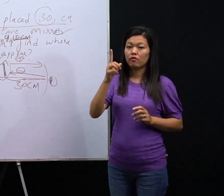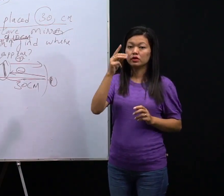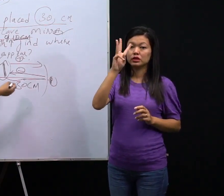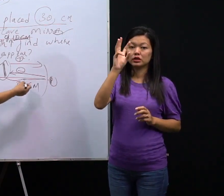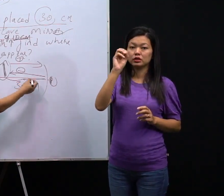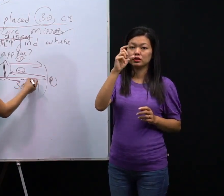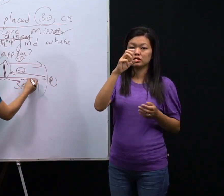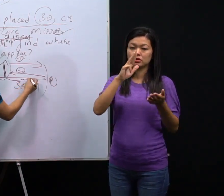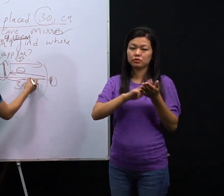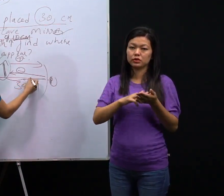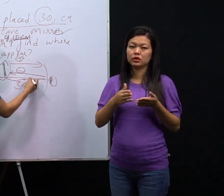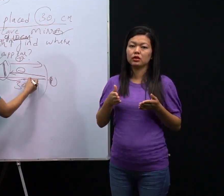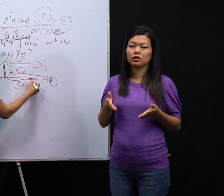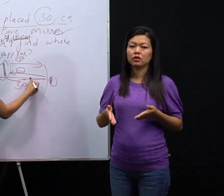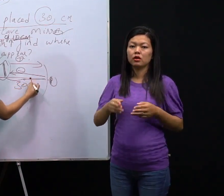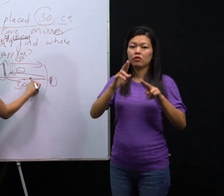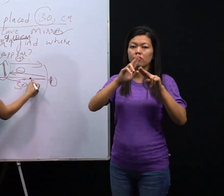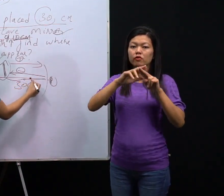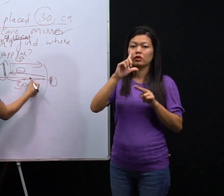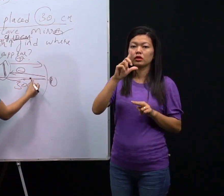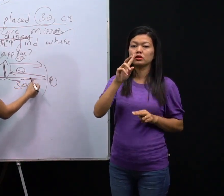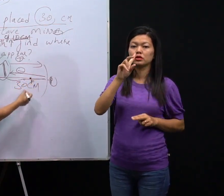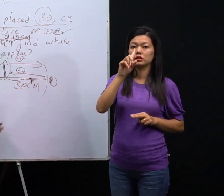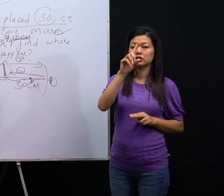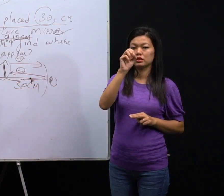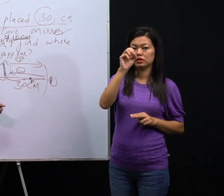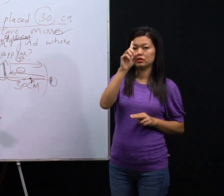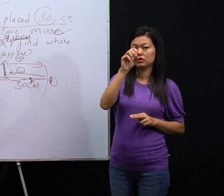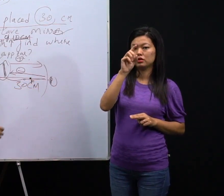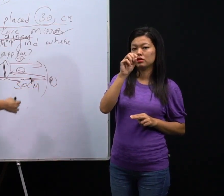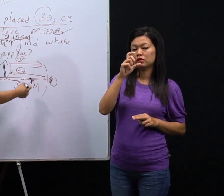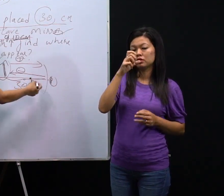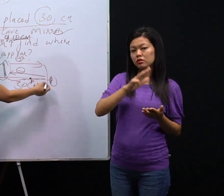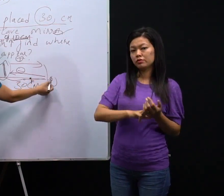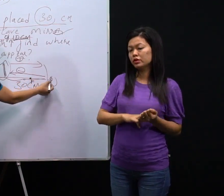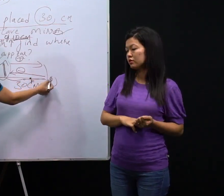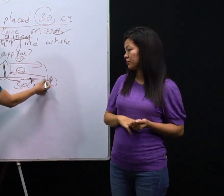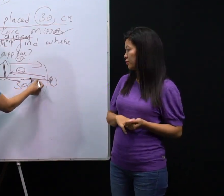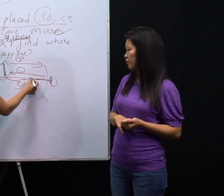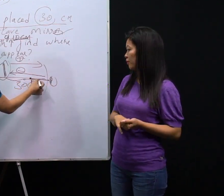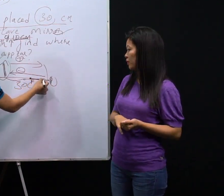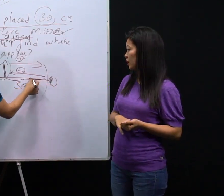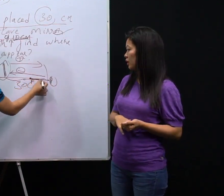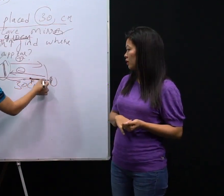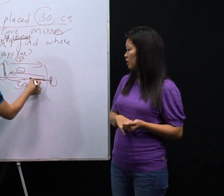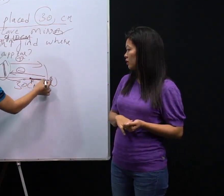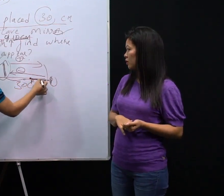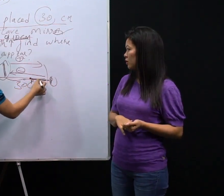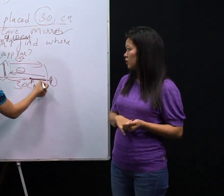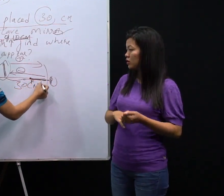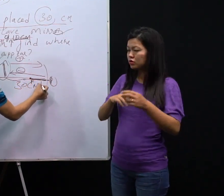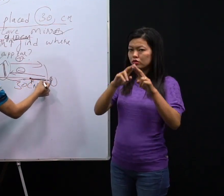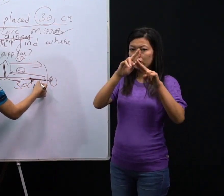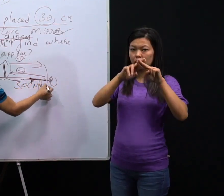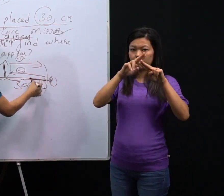means for concave, the focal length is the distance between P and F. So this is the